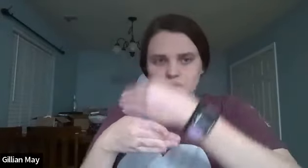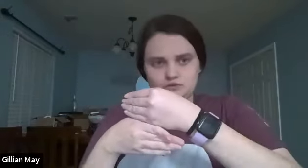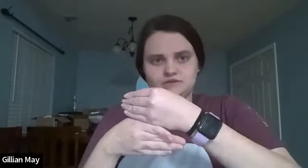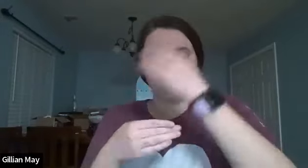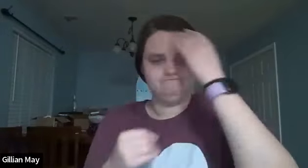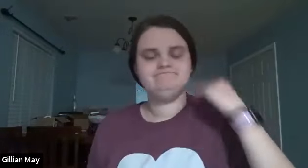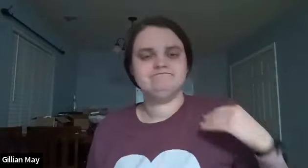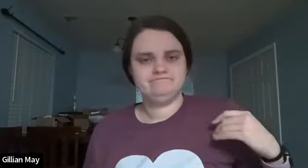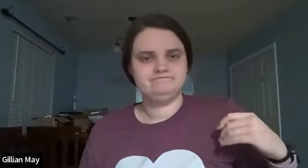Close.